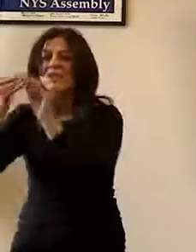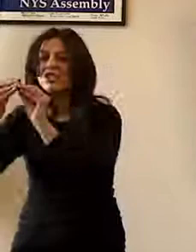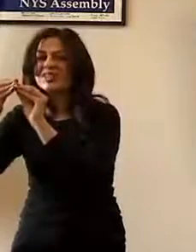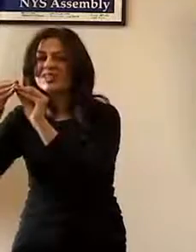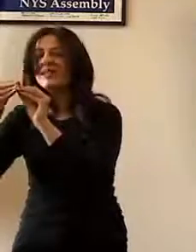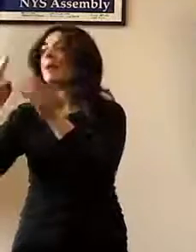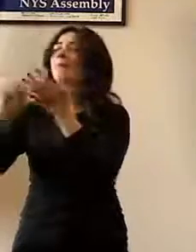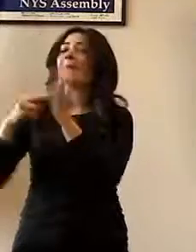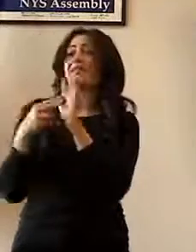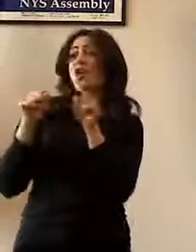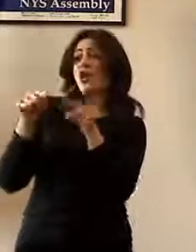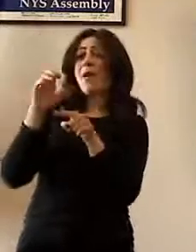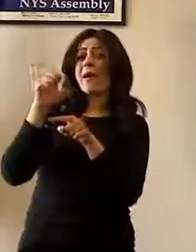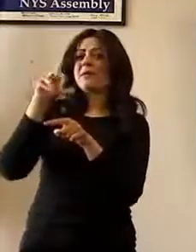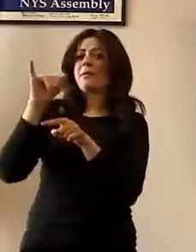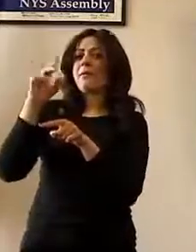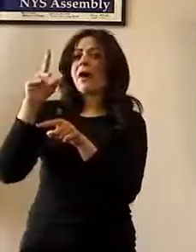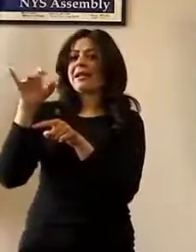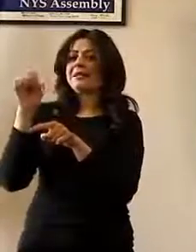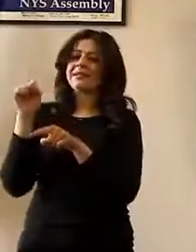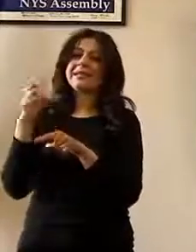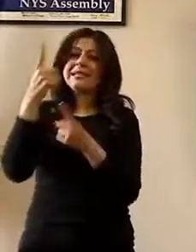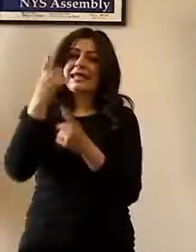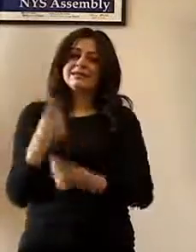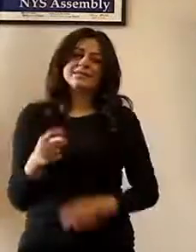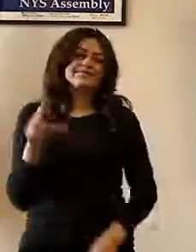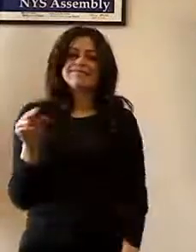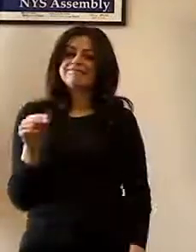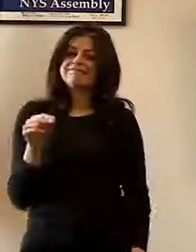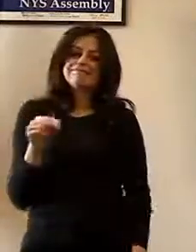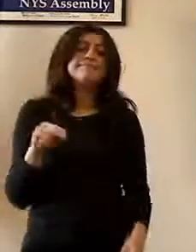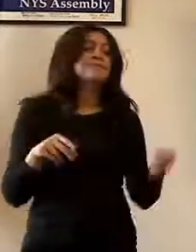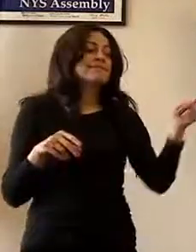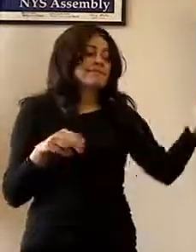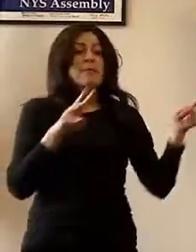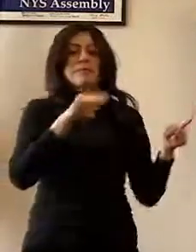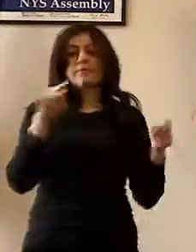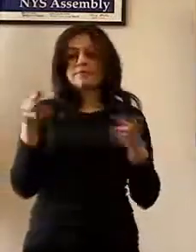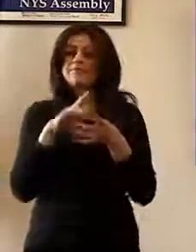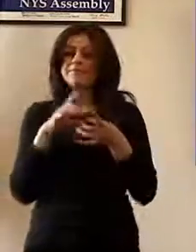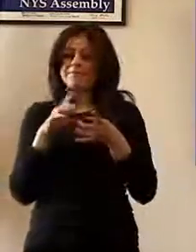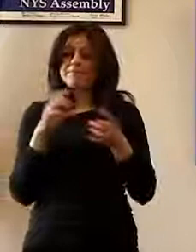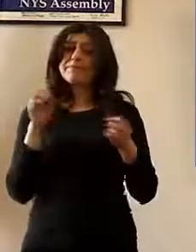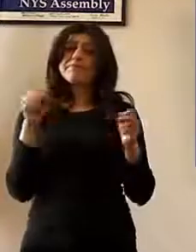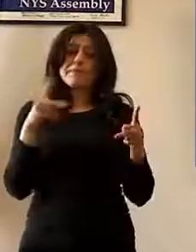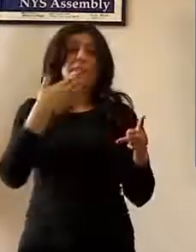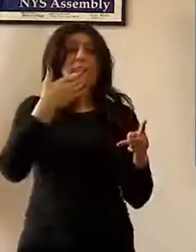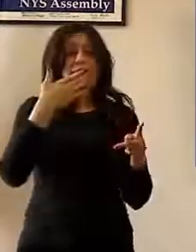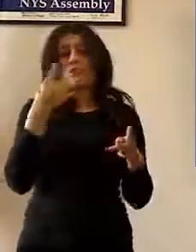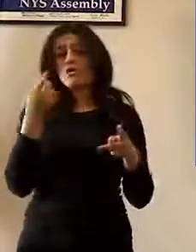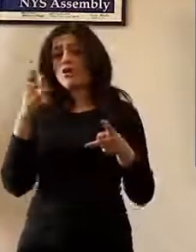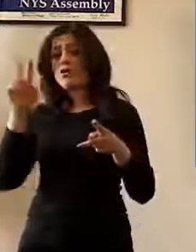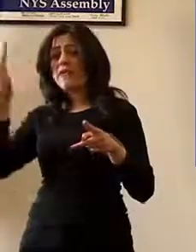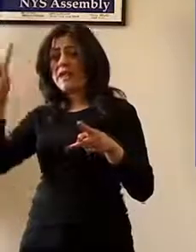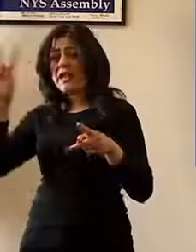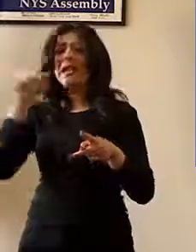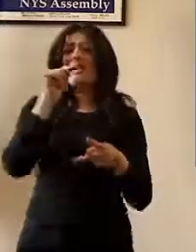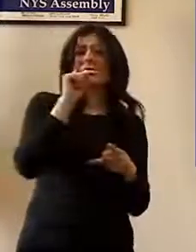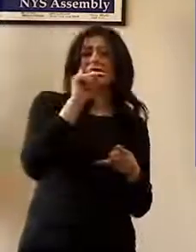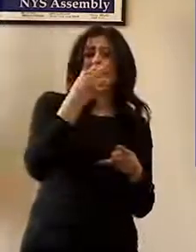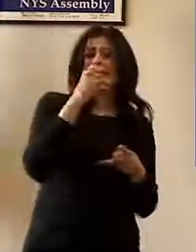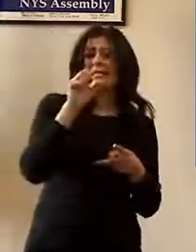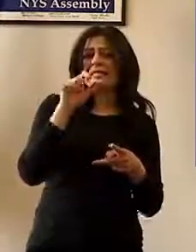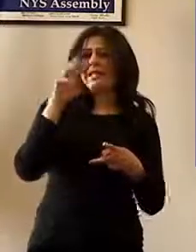point. Thank you, Dr. V. And so as we wind down today's town hall, we'll be back again next Wednesday. Let me also thank you,